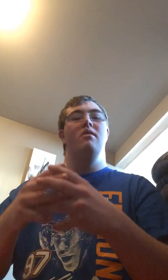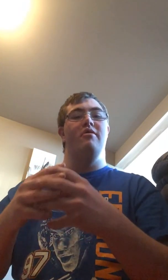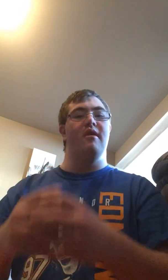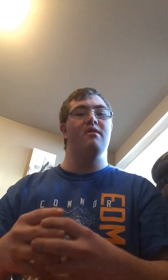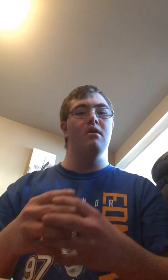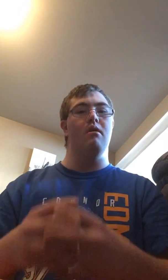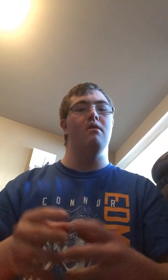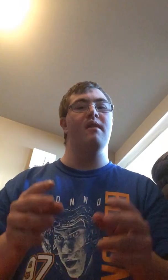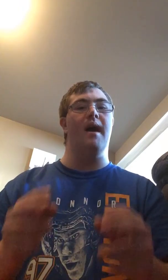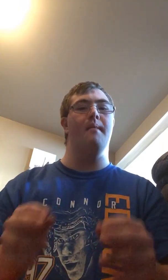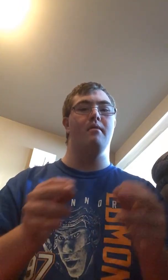cause hypertension.